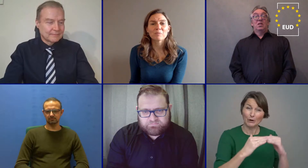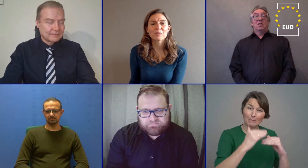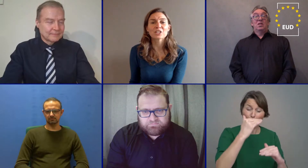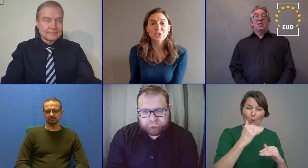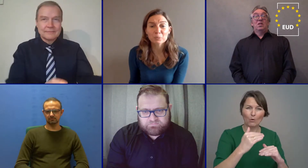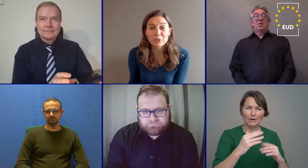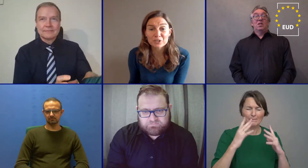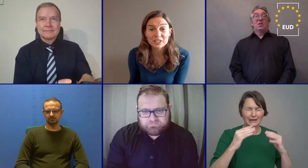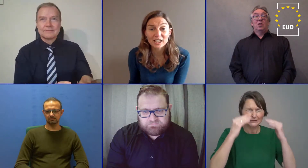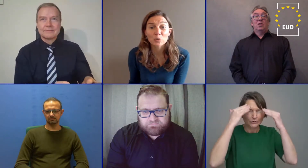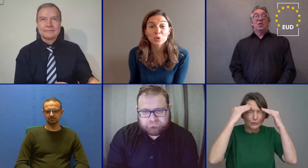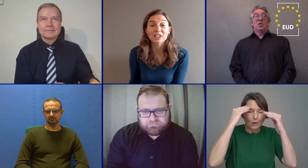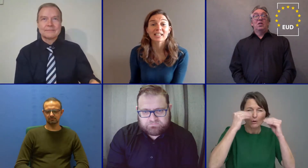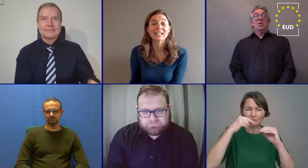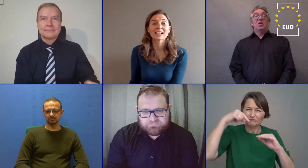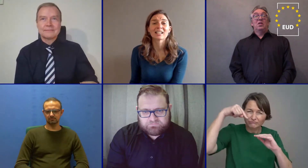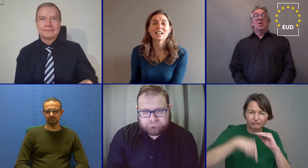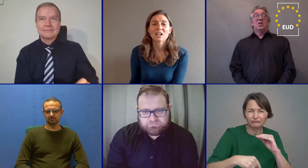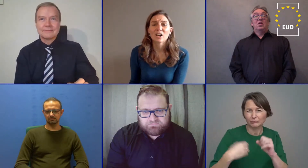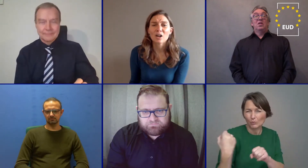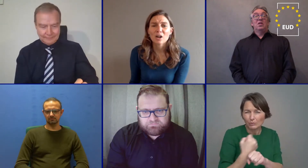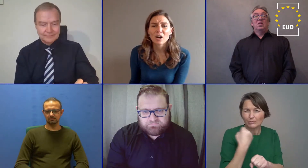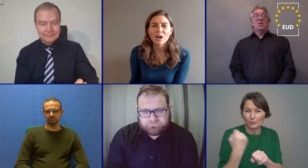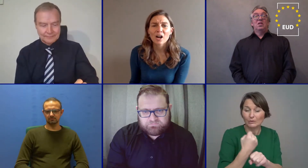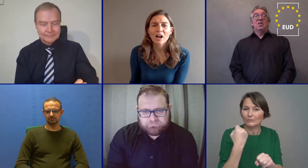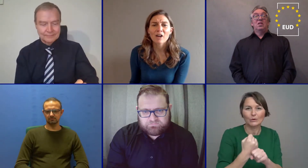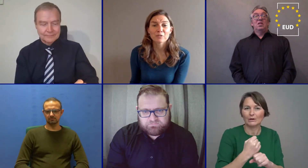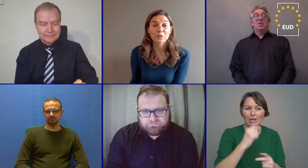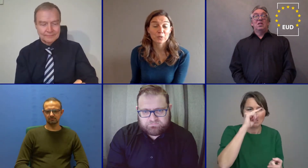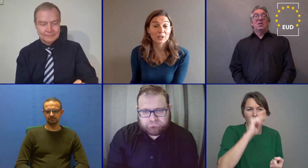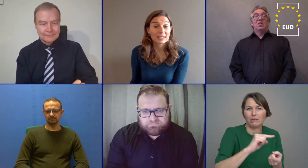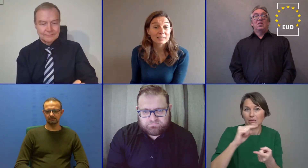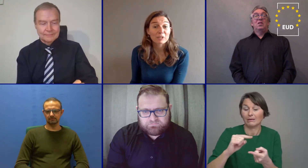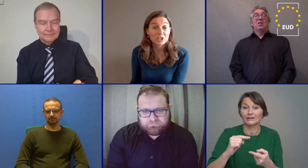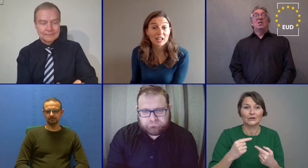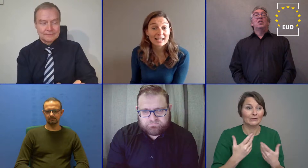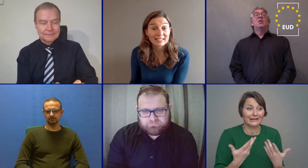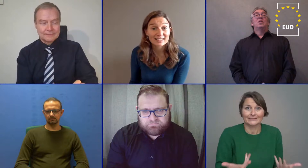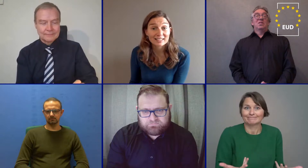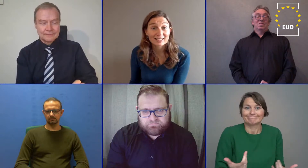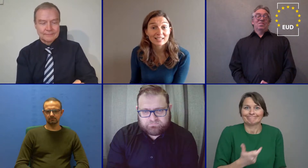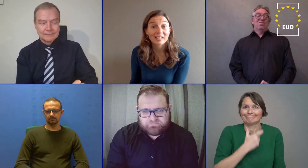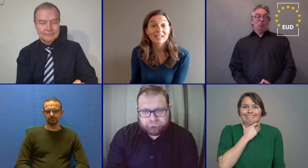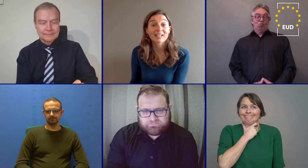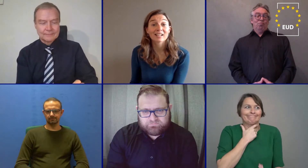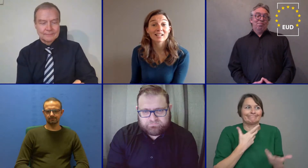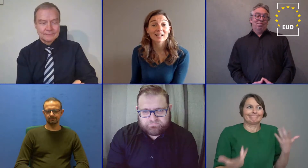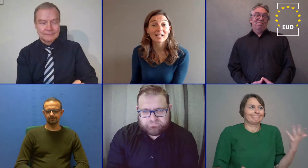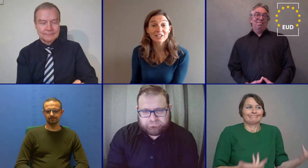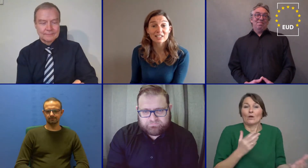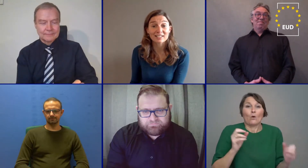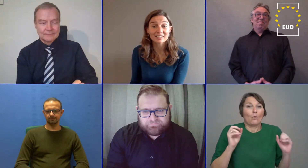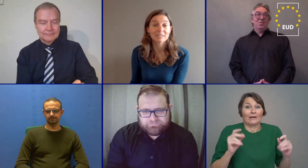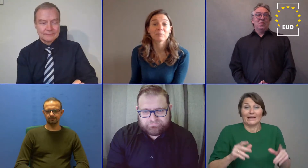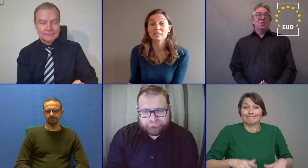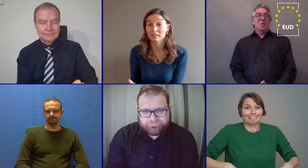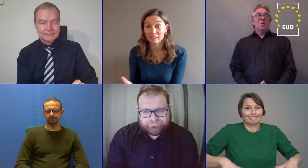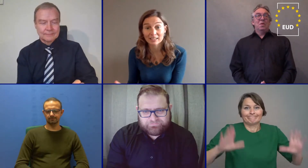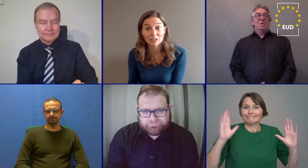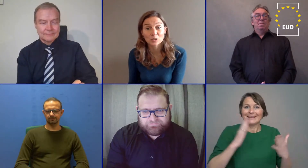the interpreters that are working for these specialized areas, be it legal